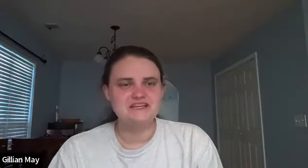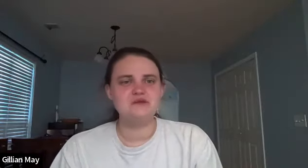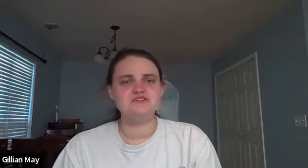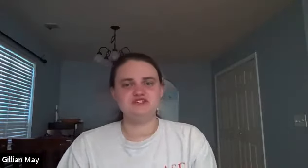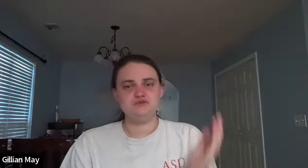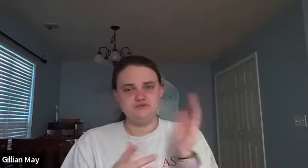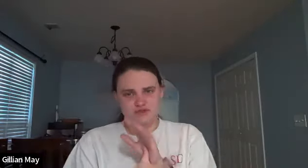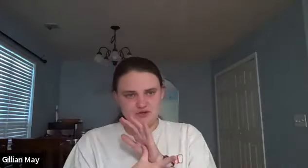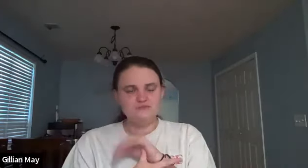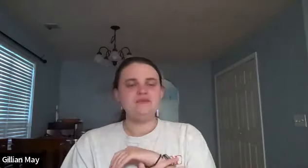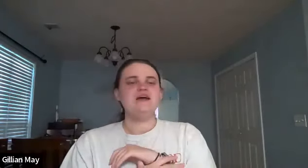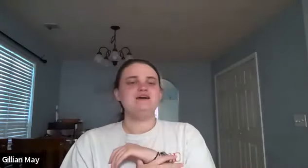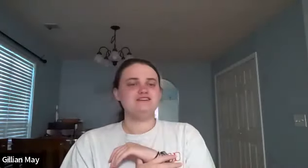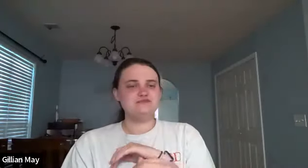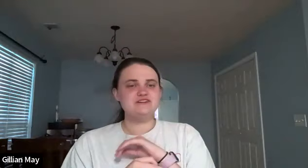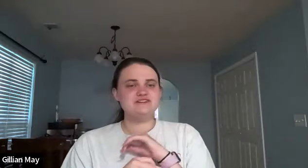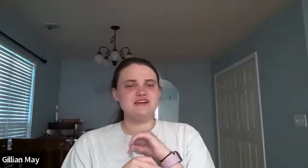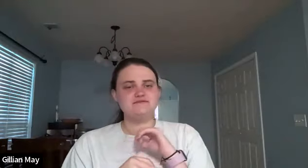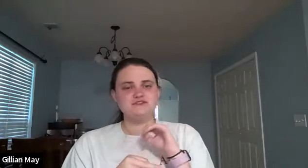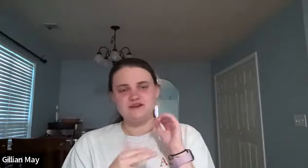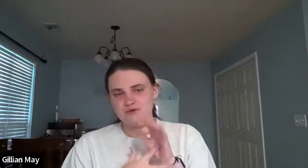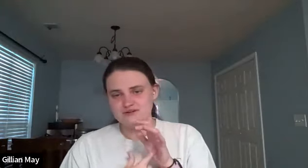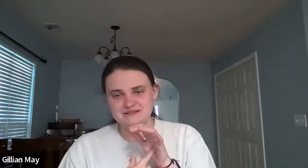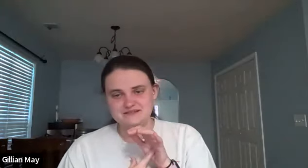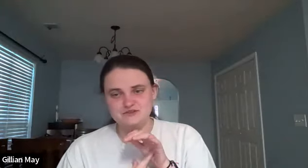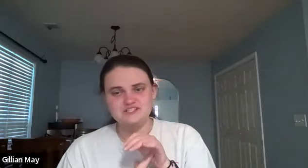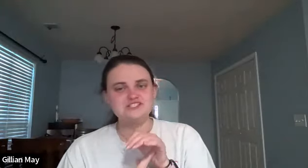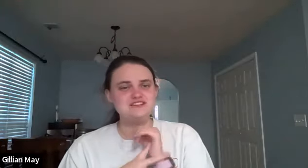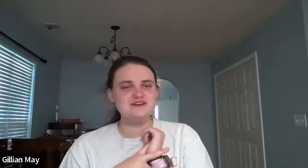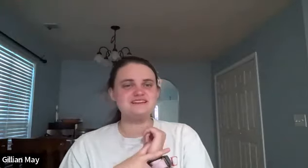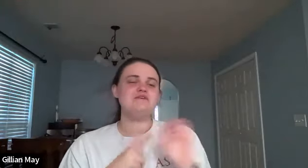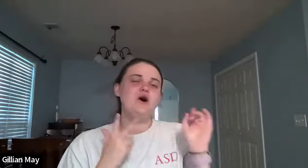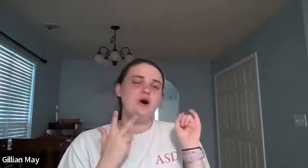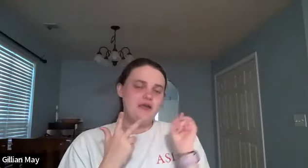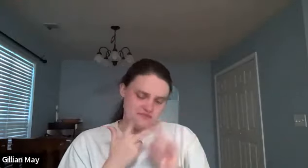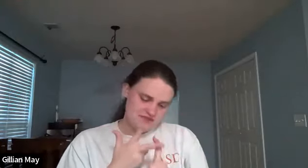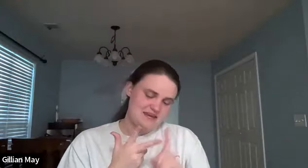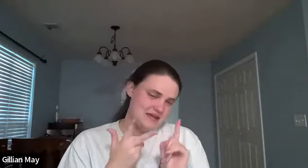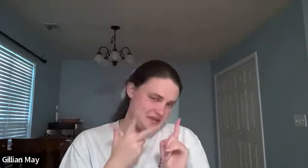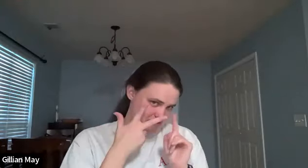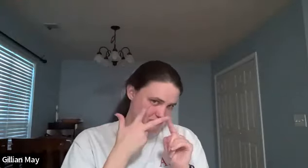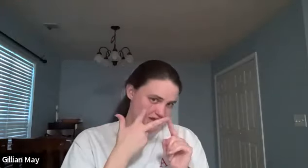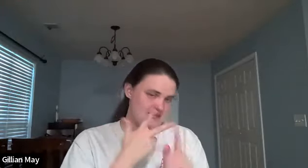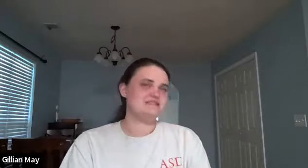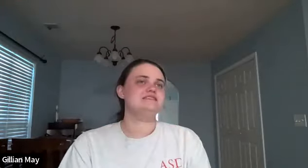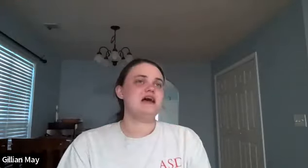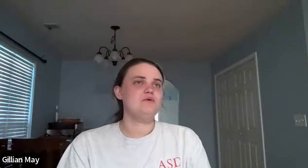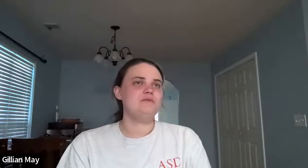time to do review. It'll also be a good time for more detailed questions that you guys have. And then another thing is that will be